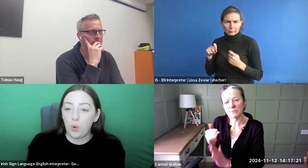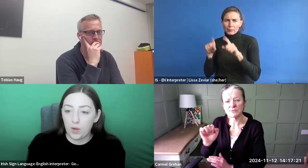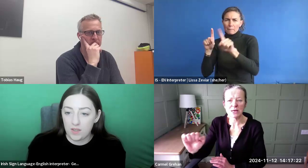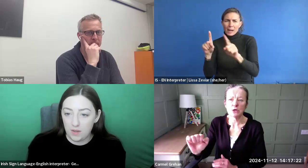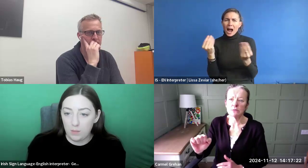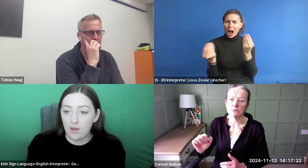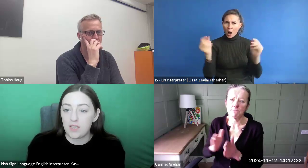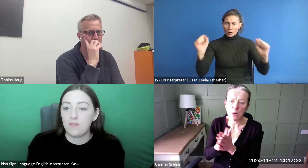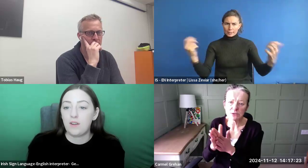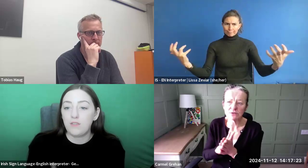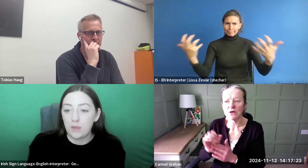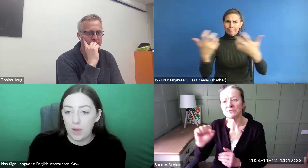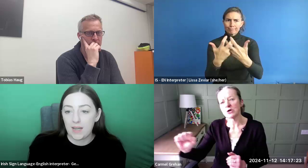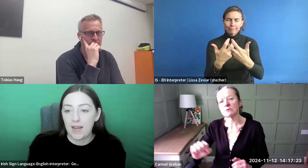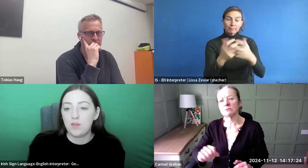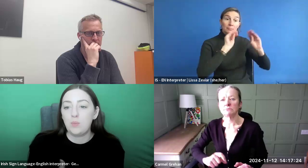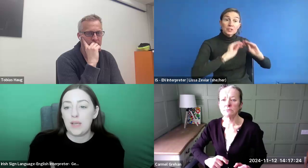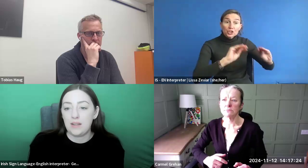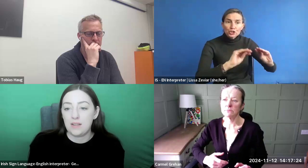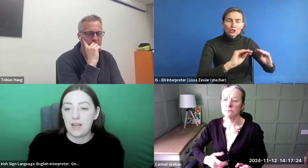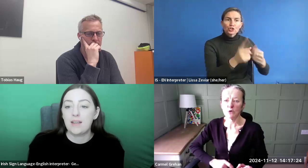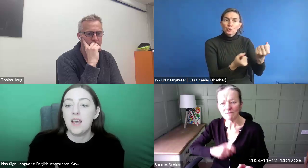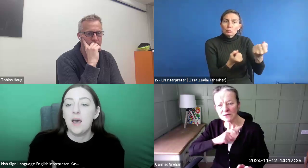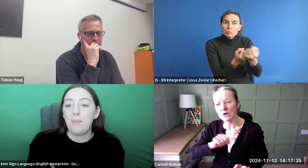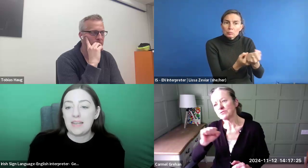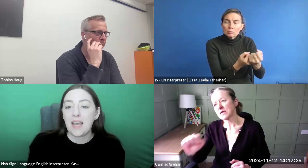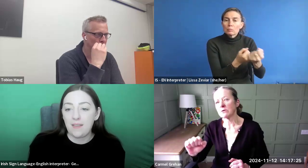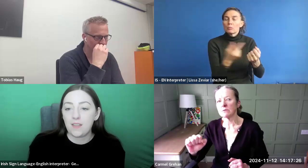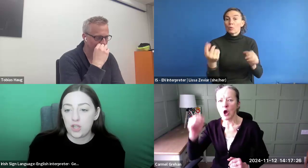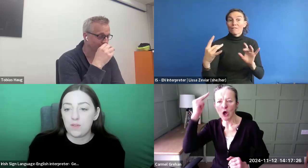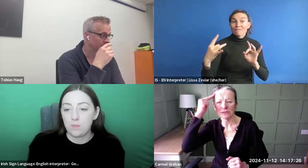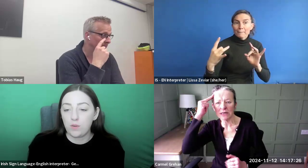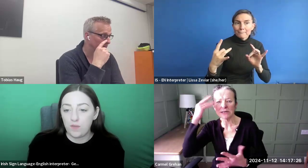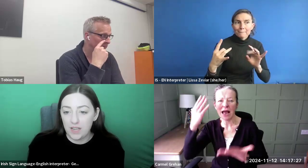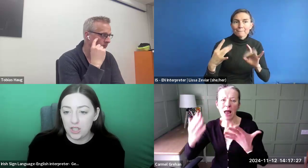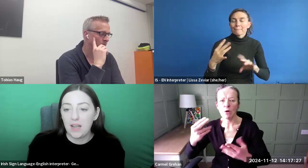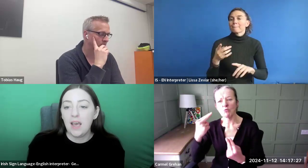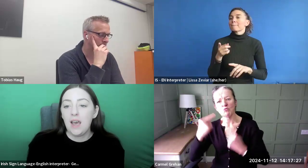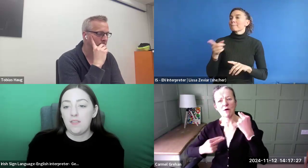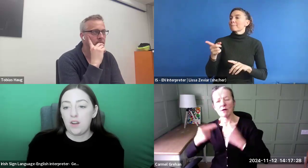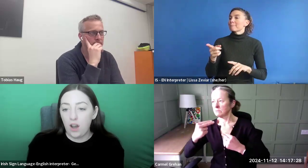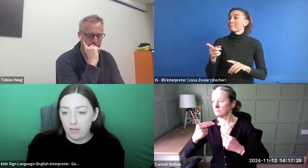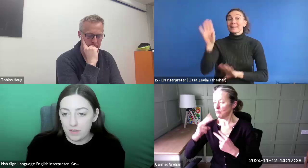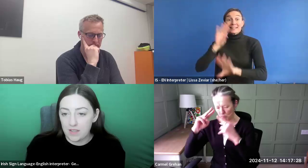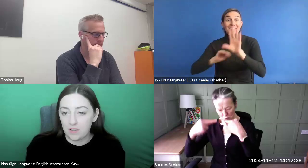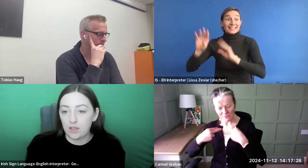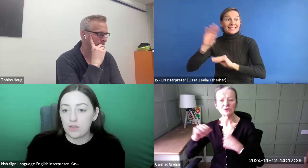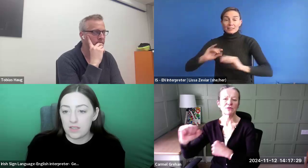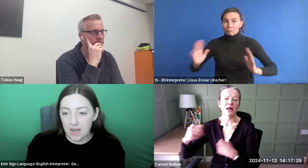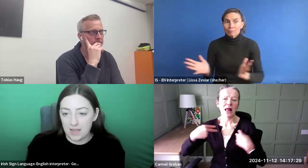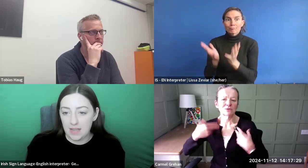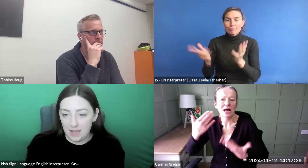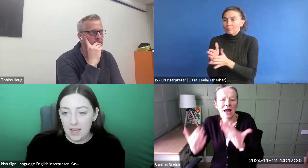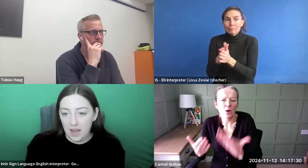can support them, how to give their feedback, and how to build and maintain the students' motivation, their confidence and